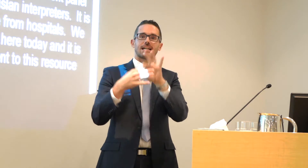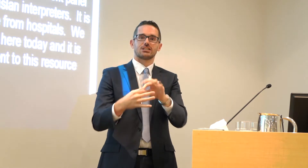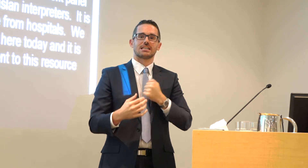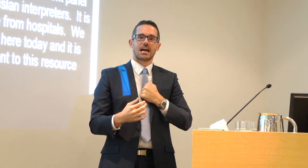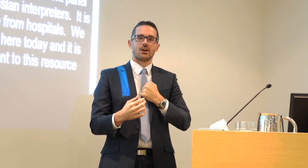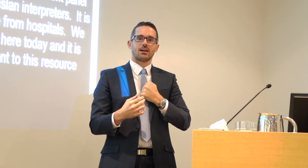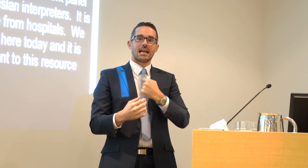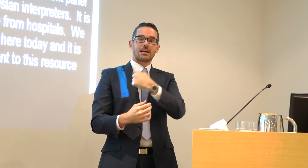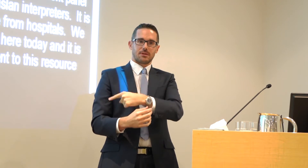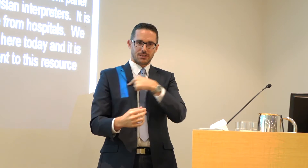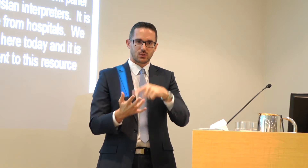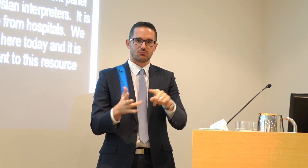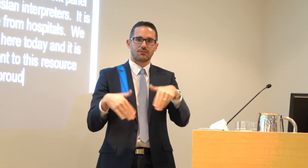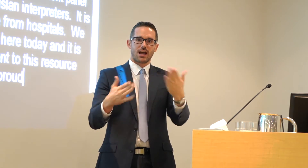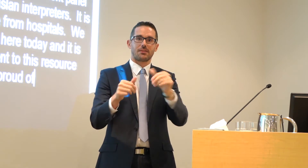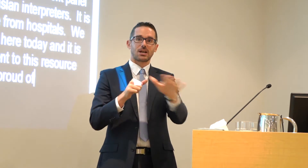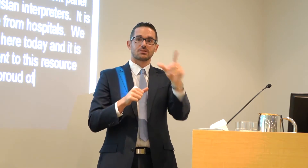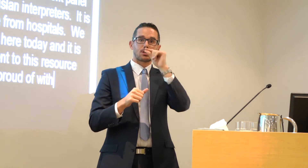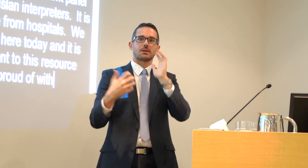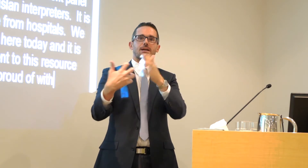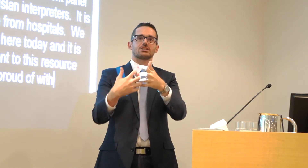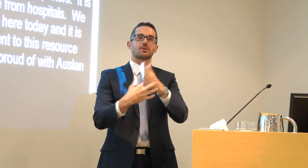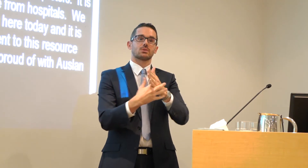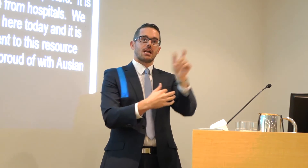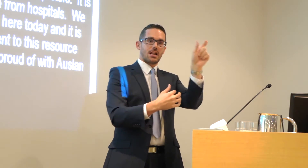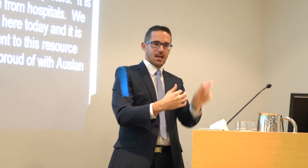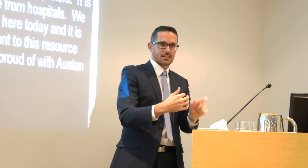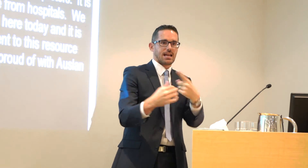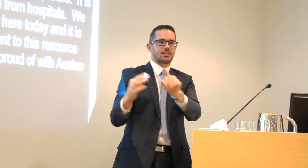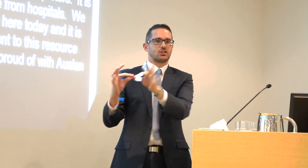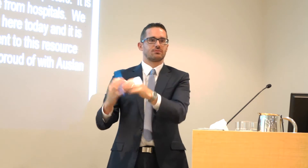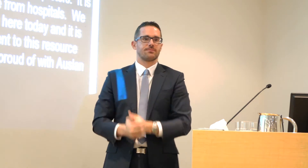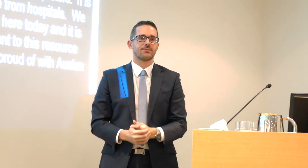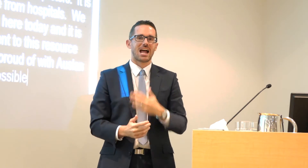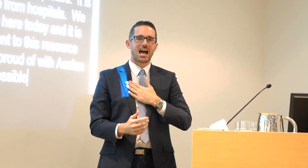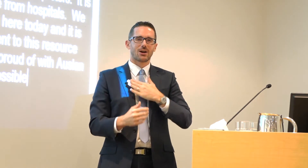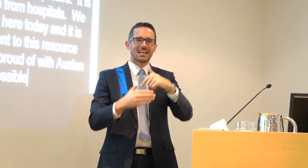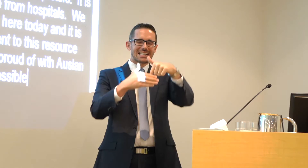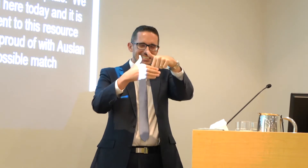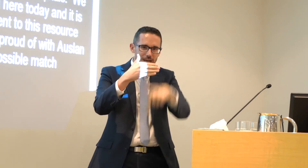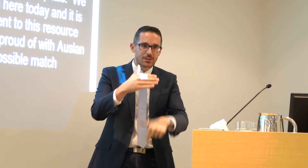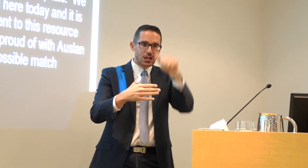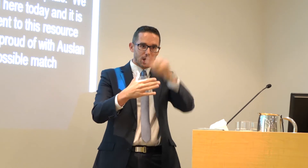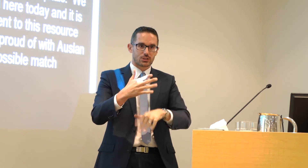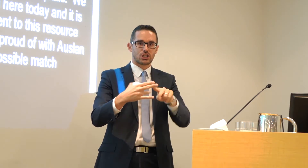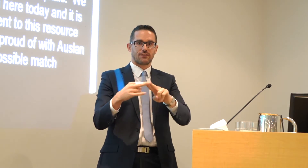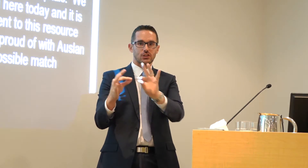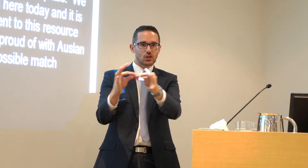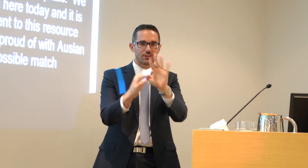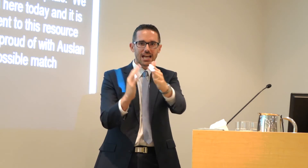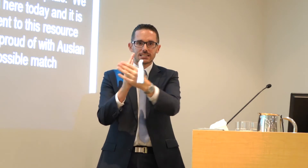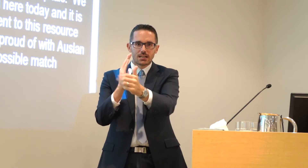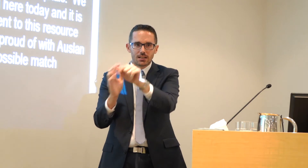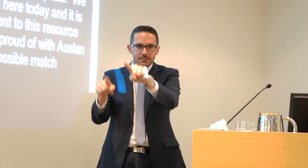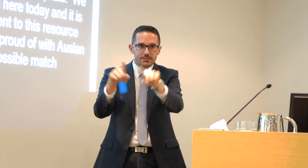That's one thing I'm very proud of with Alzheimer's Connections, our commitment to provide the best possible match between client and interpreter, our